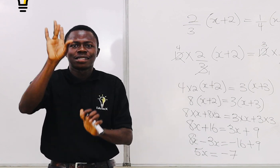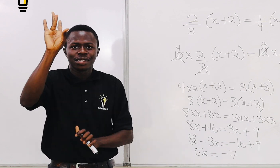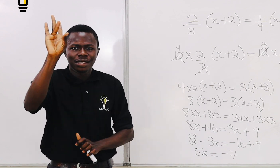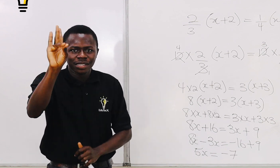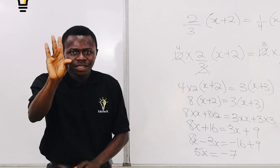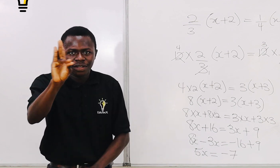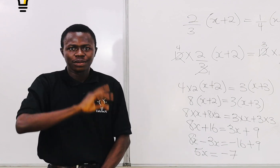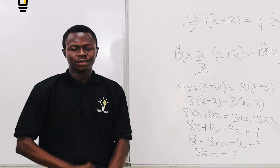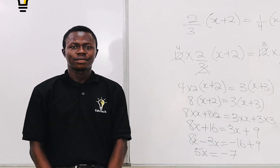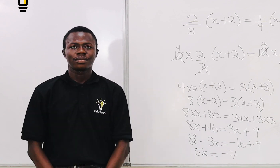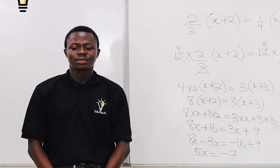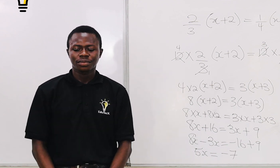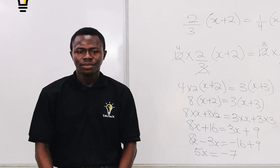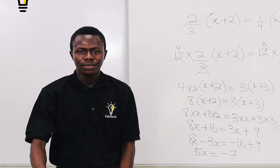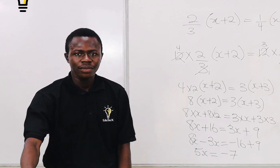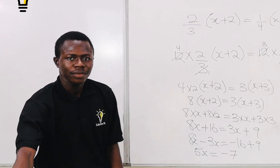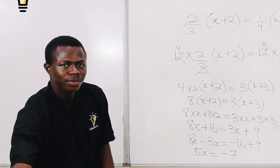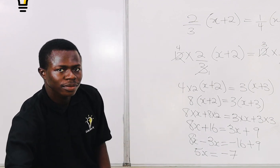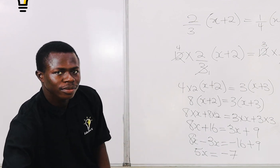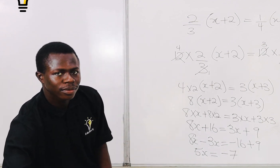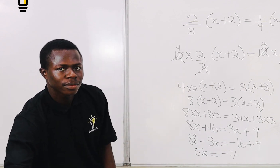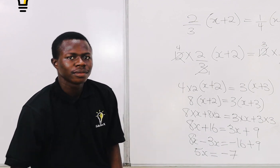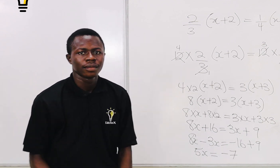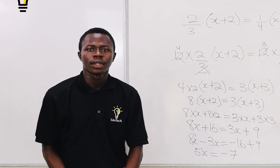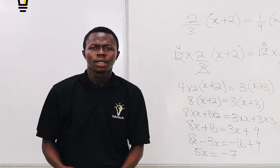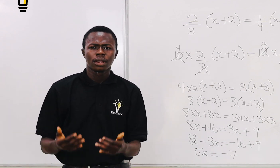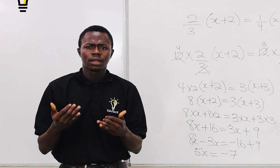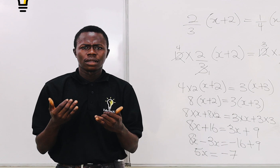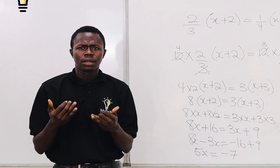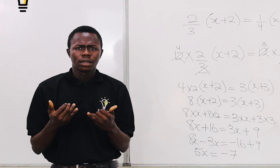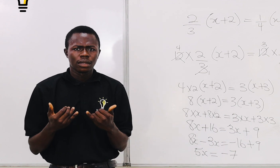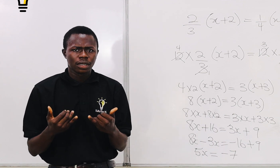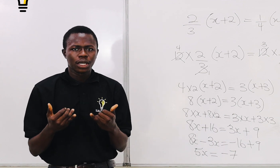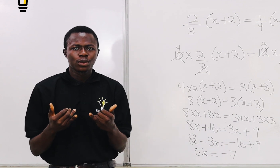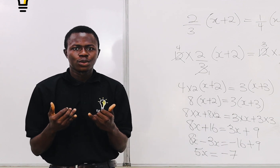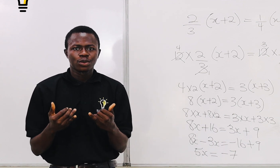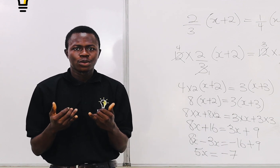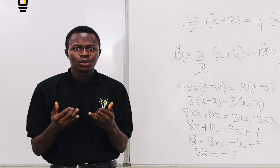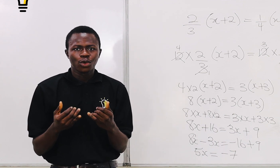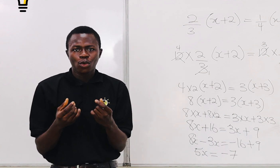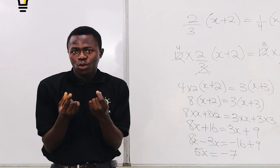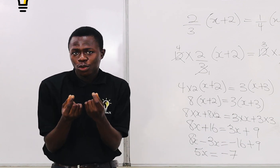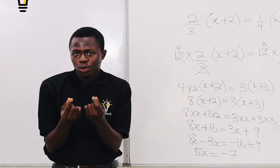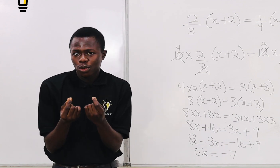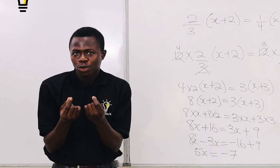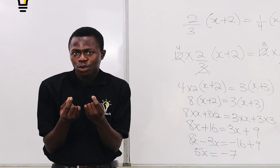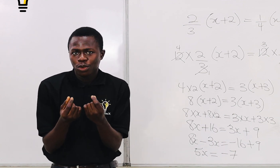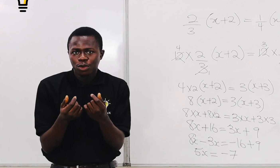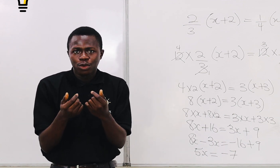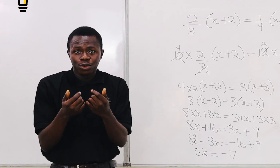Negative 7 is the answer on the left hand side. Now, what do we do